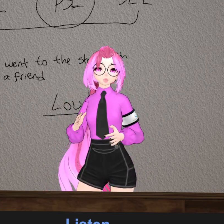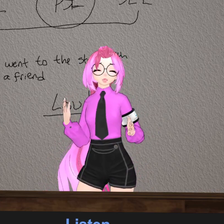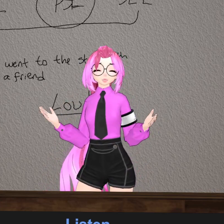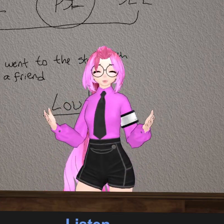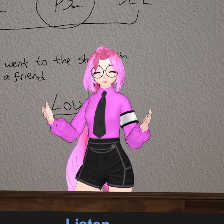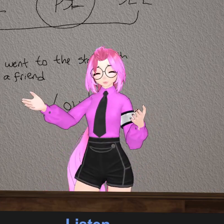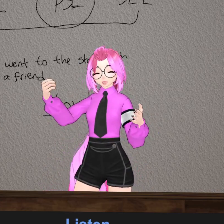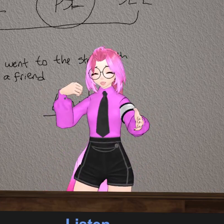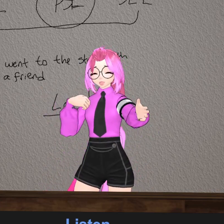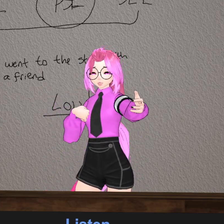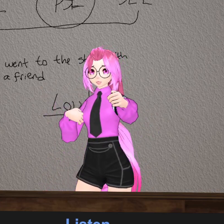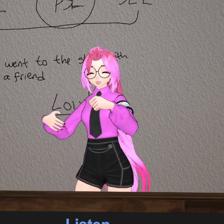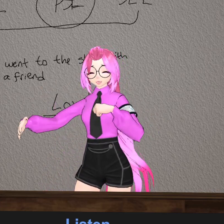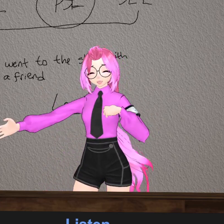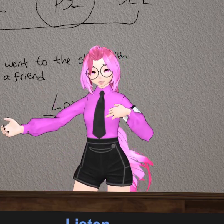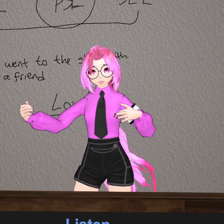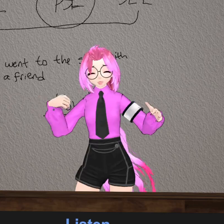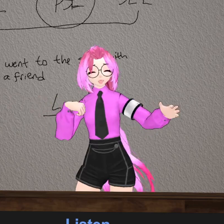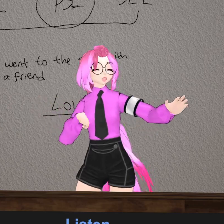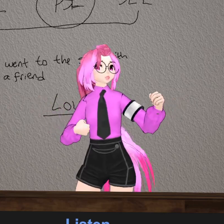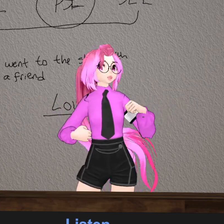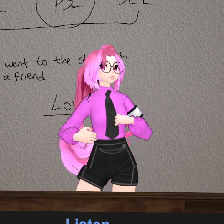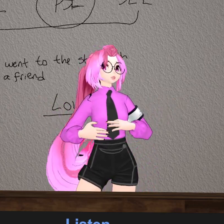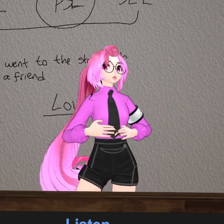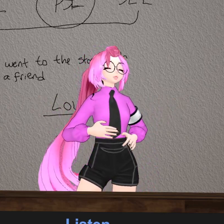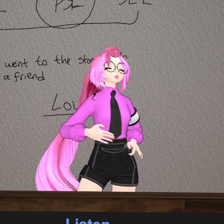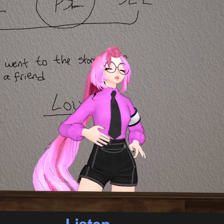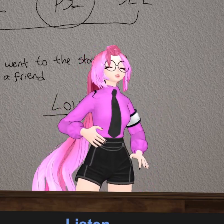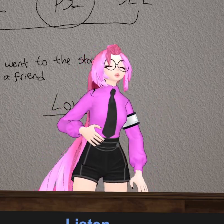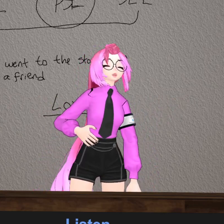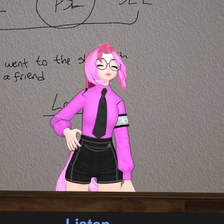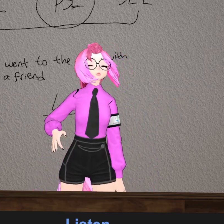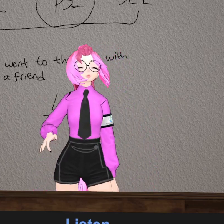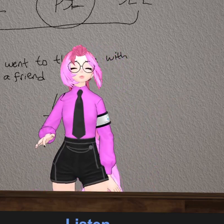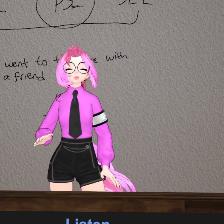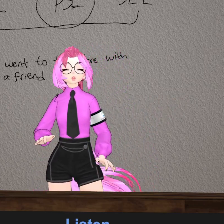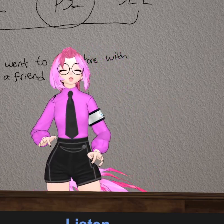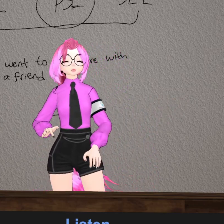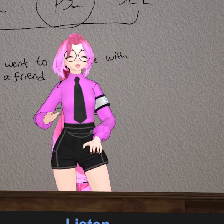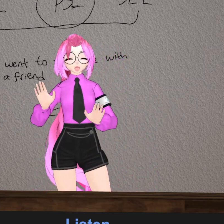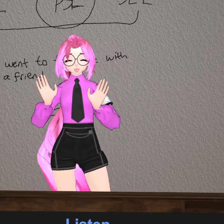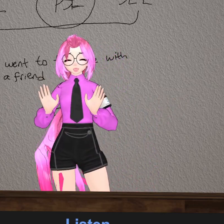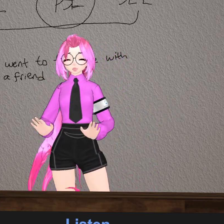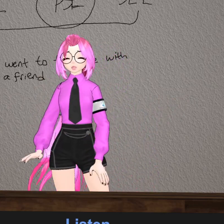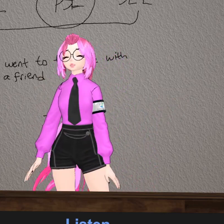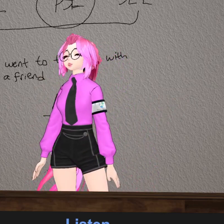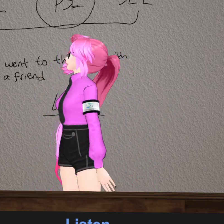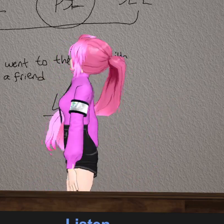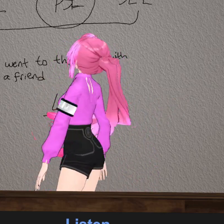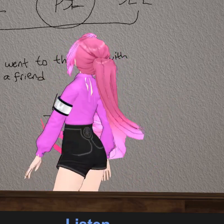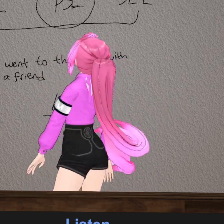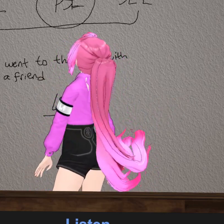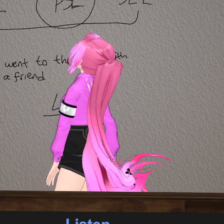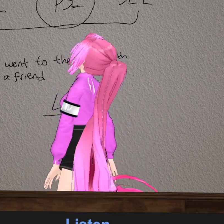of amalgamation of different dialects for yourself. So yeah, I don't know, I just wanted to say that because I haven't talked about it in a